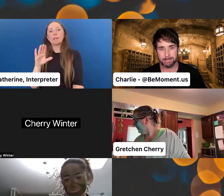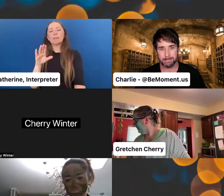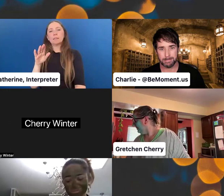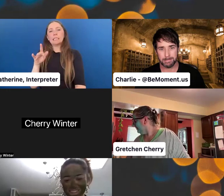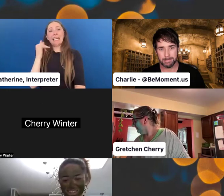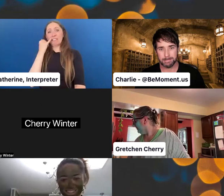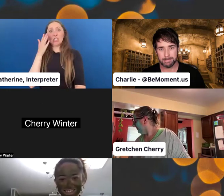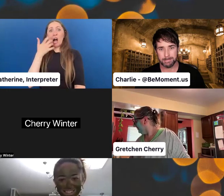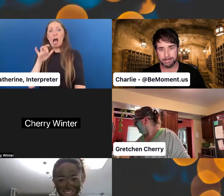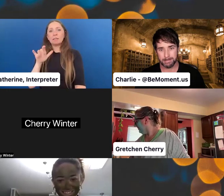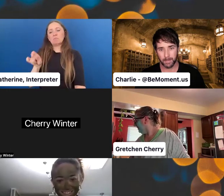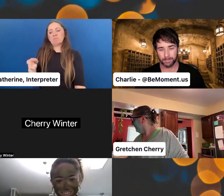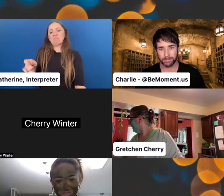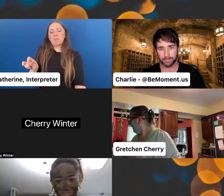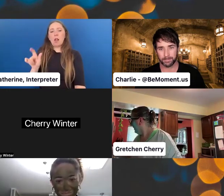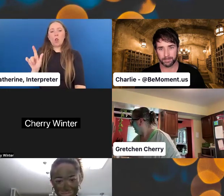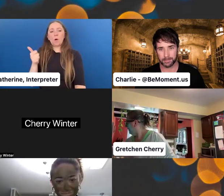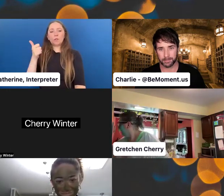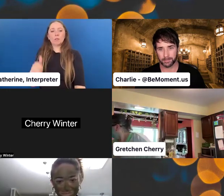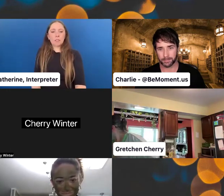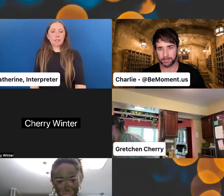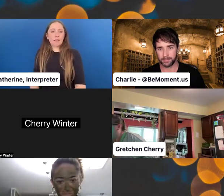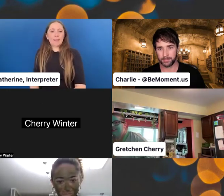crust. Out of the oven.